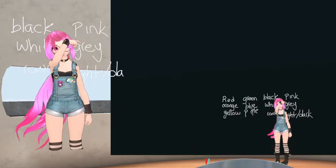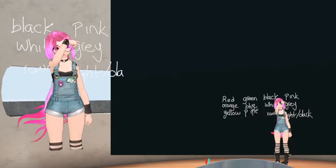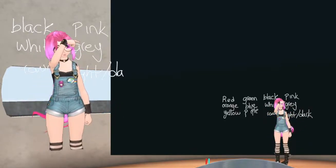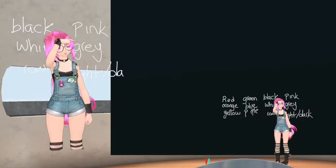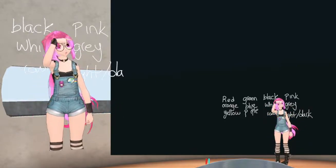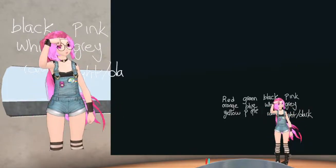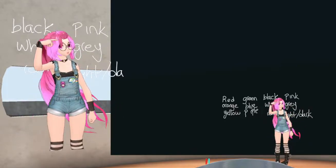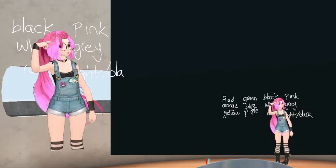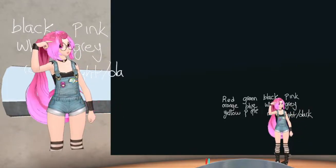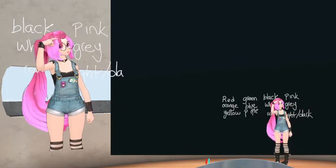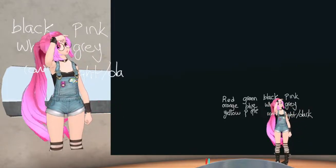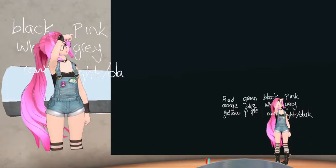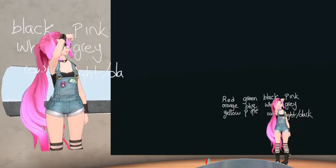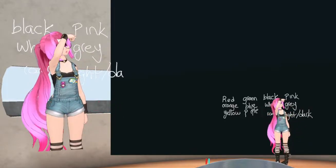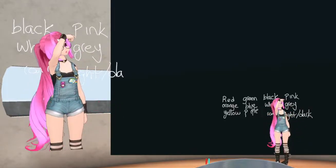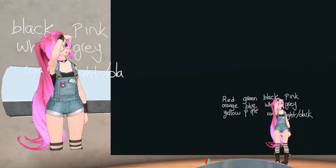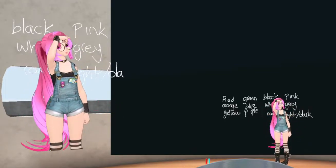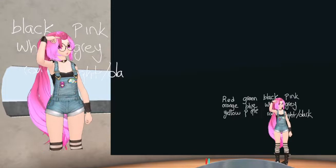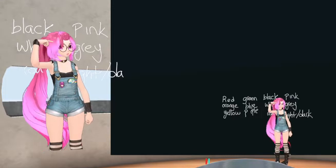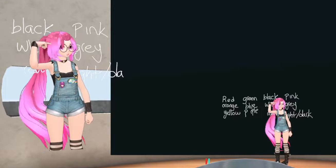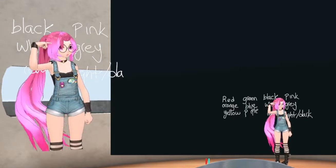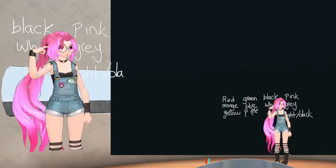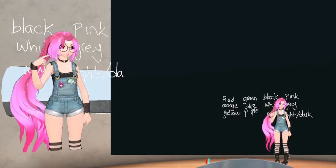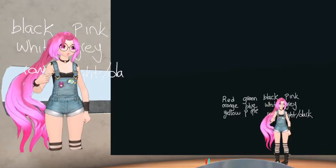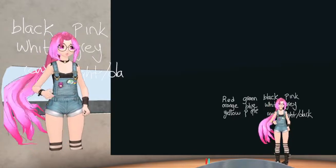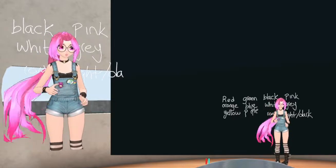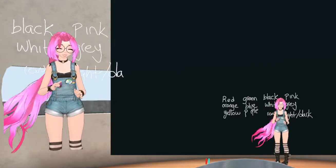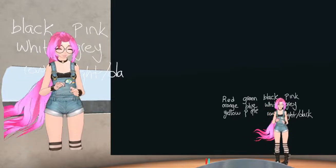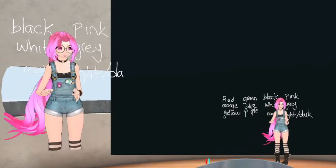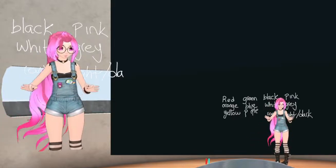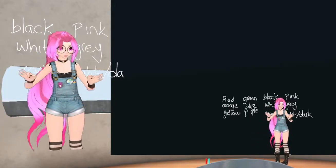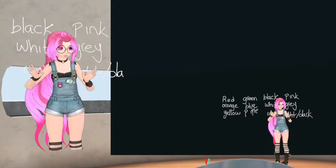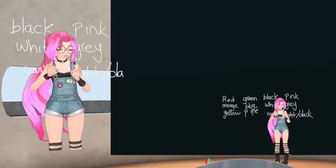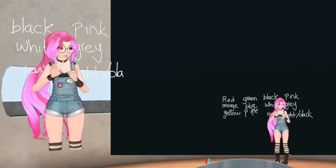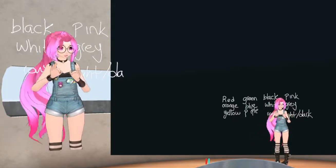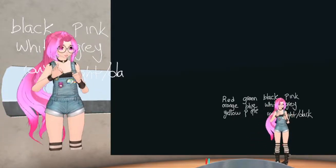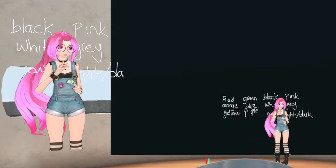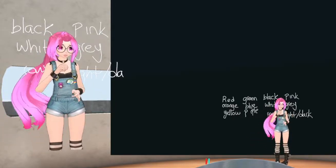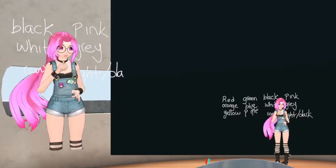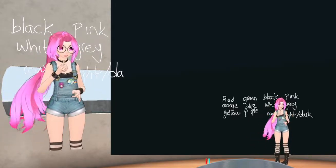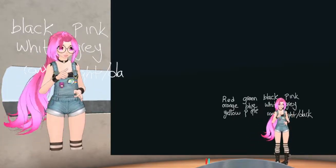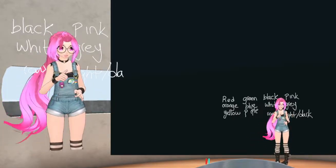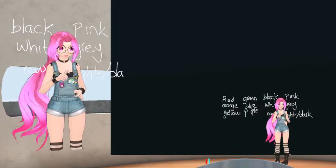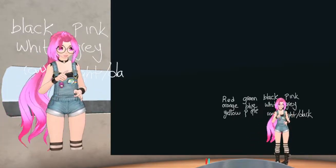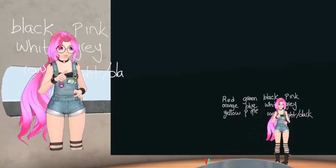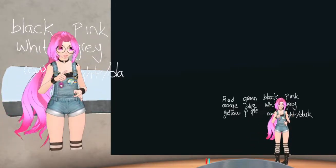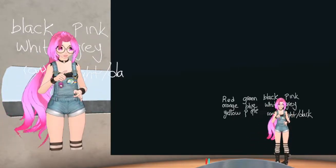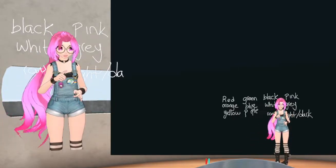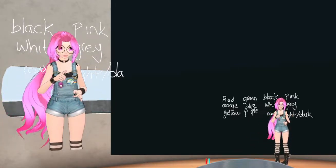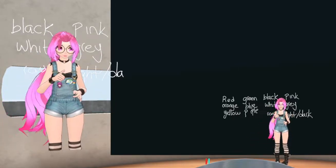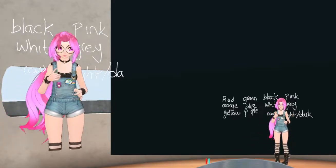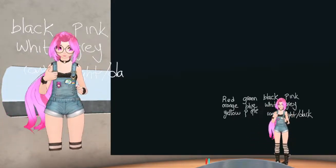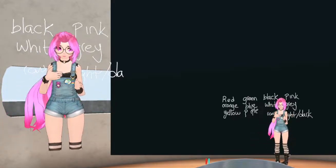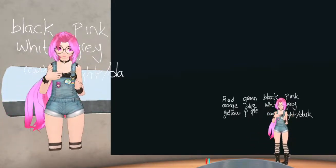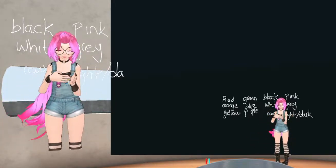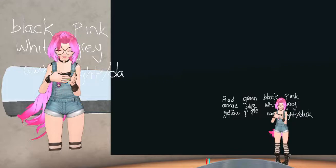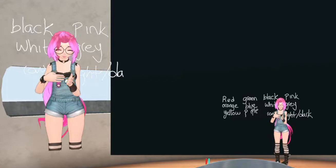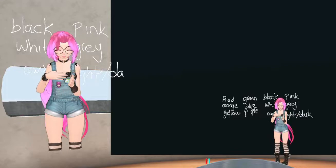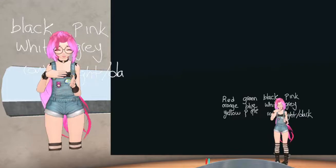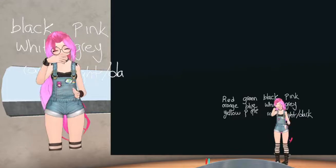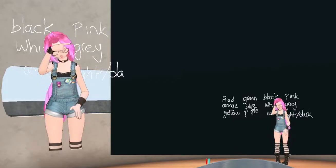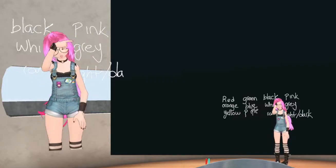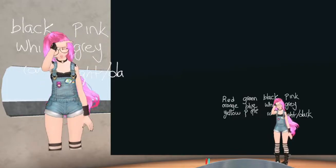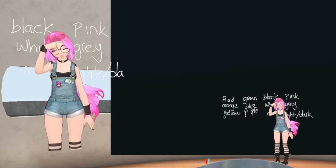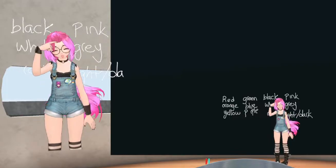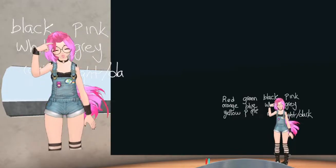starts. Yeah. Black. But it's super important that you don't say it